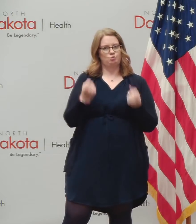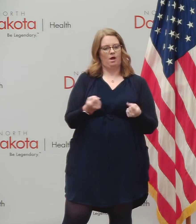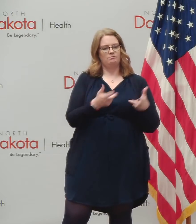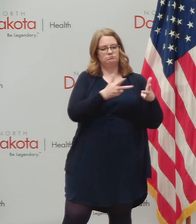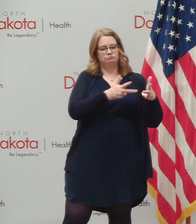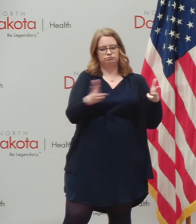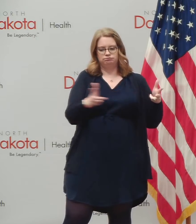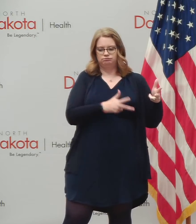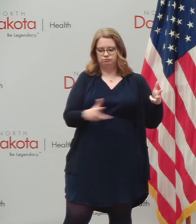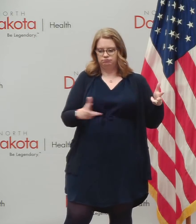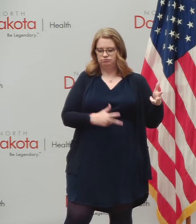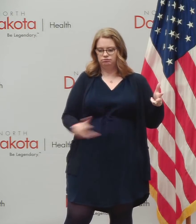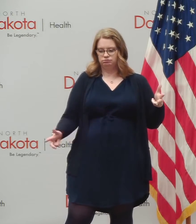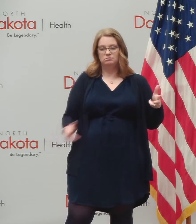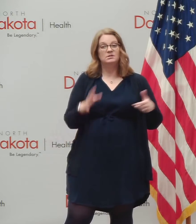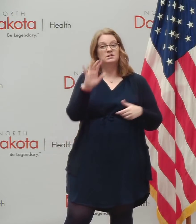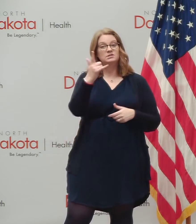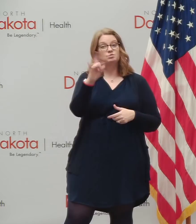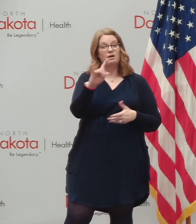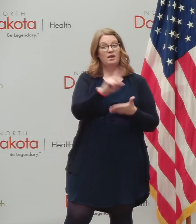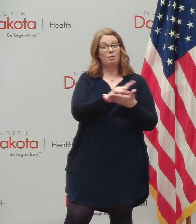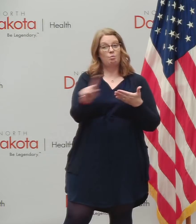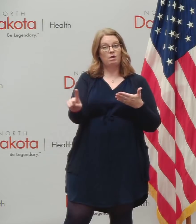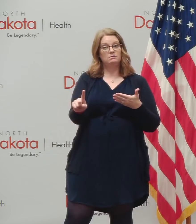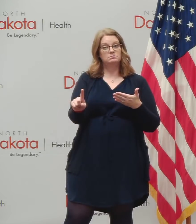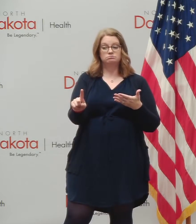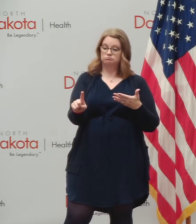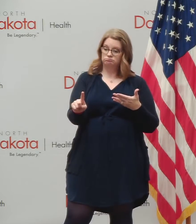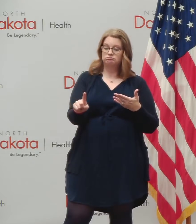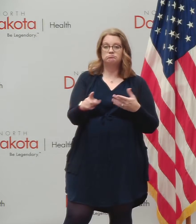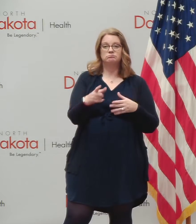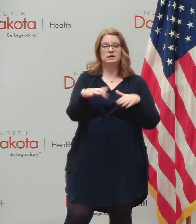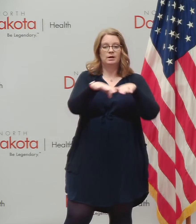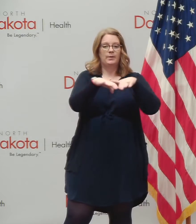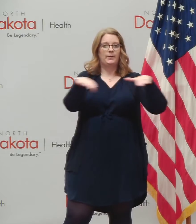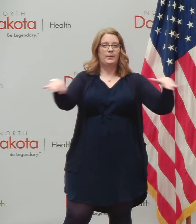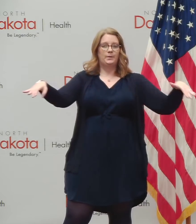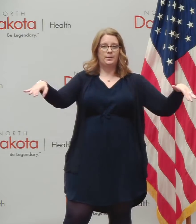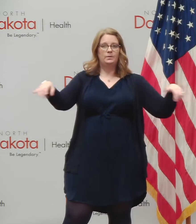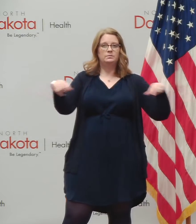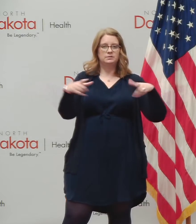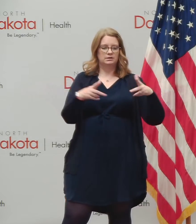But 28 weeks in total, he's been holding drive-in